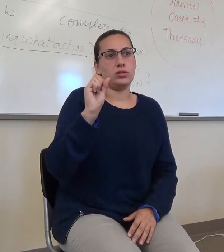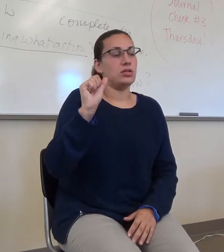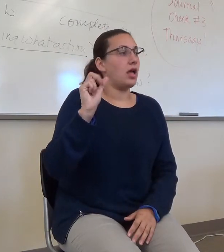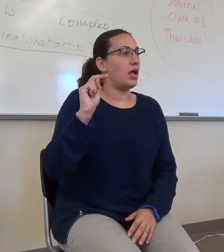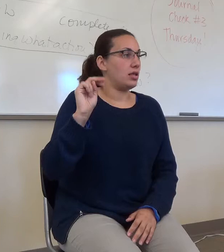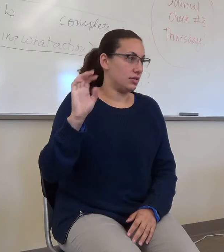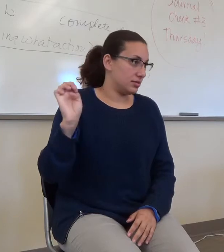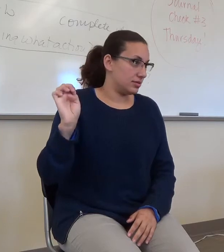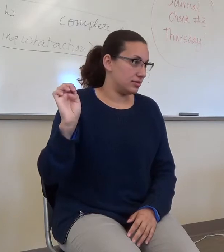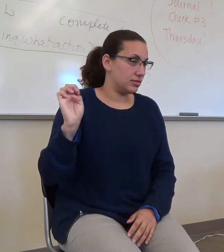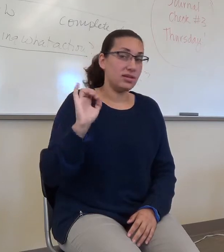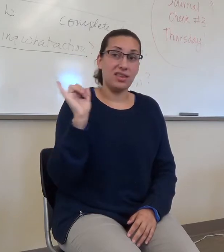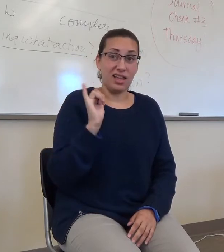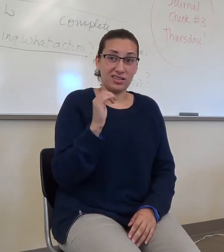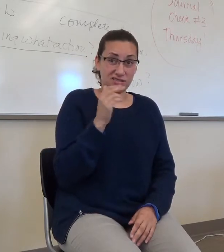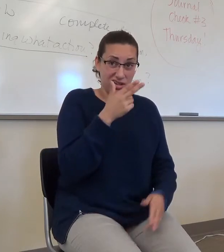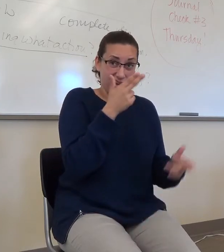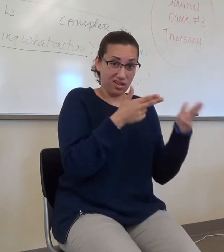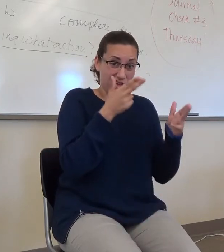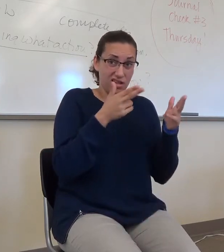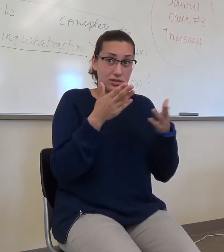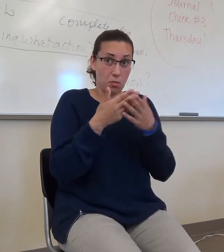Are guns a public nuisance?